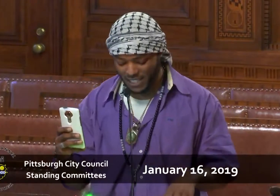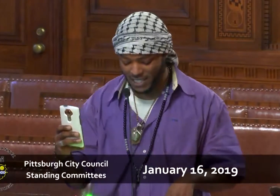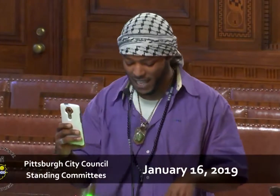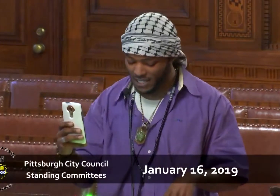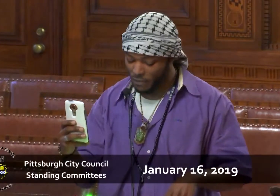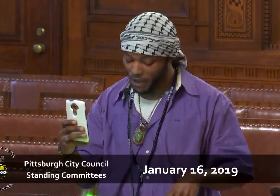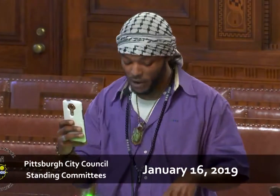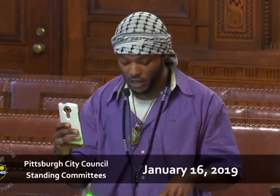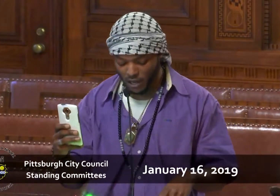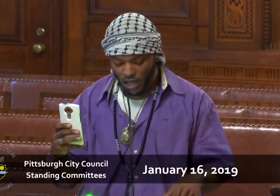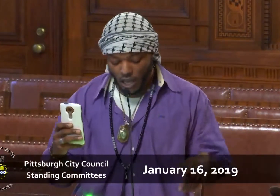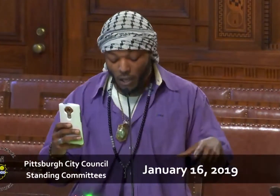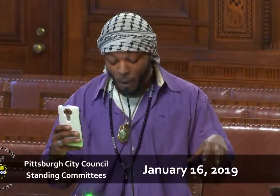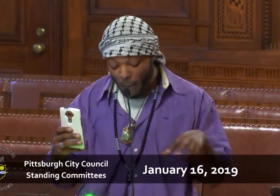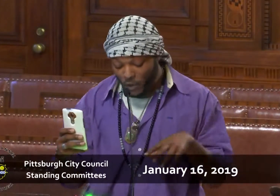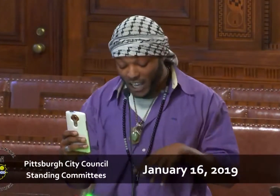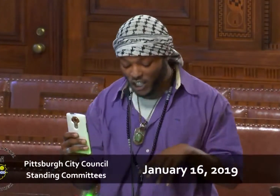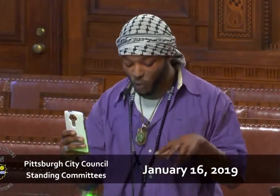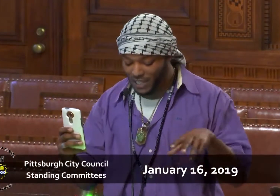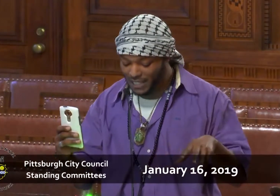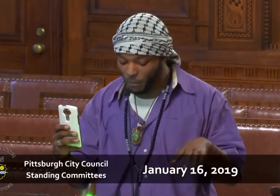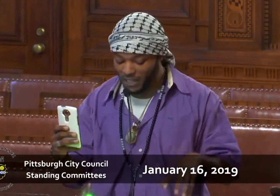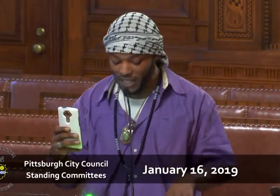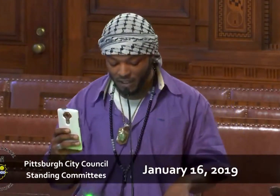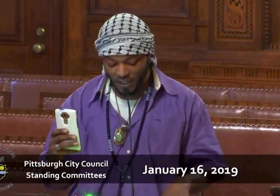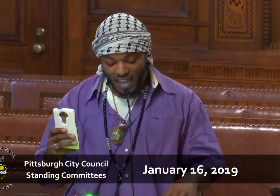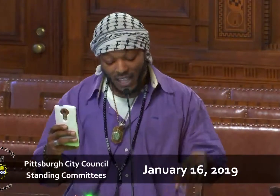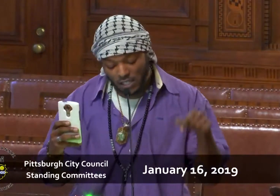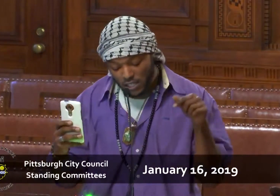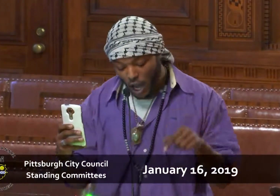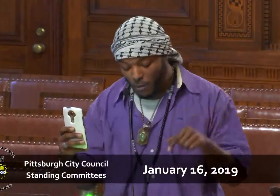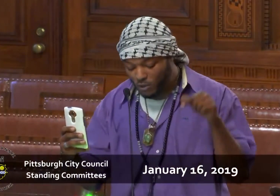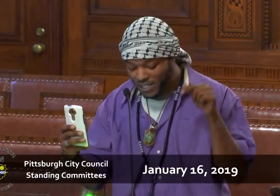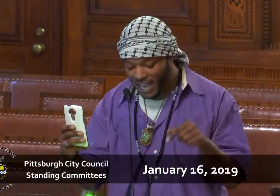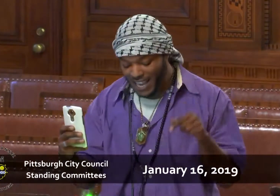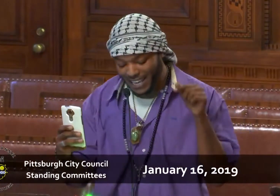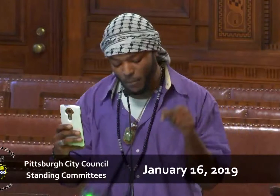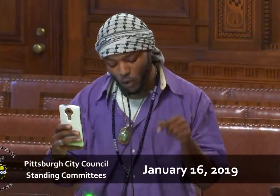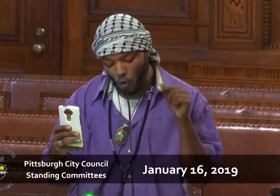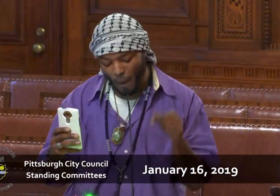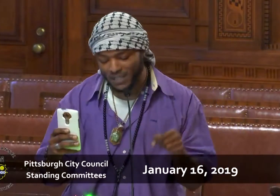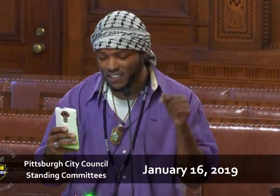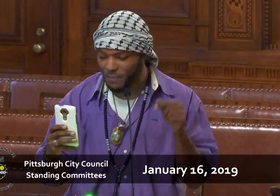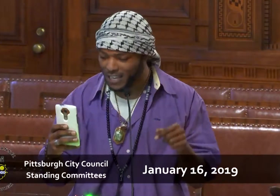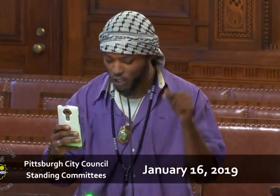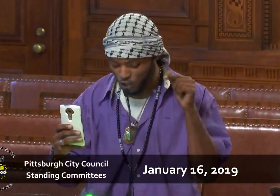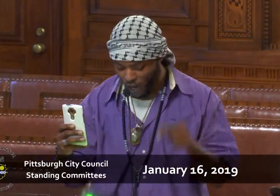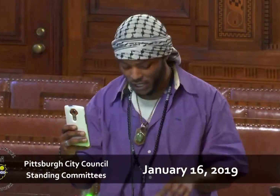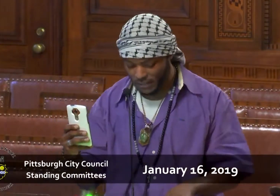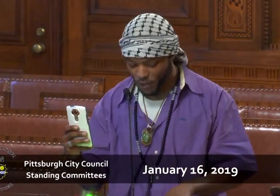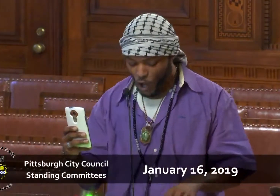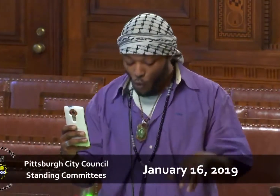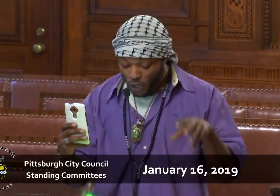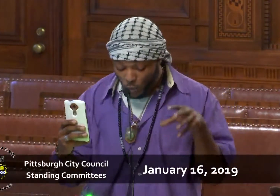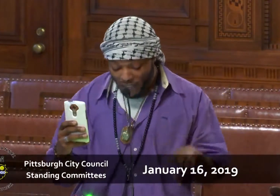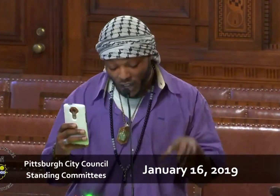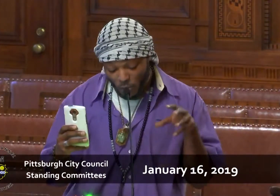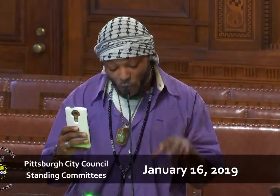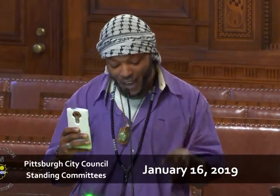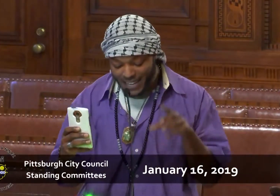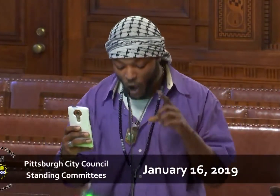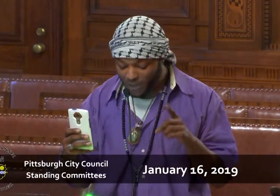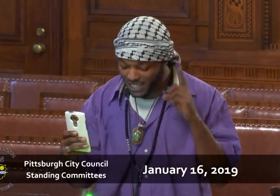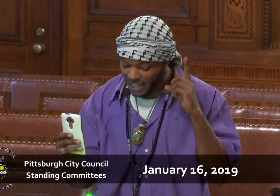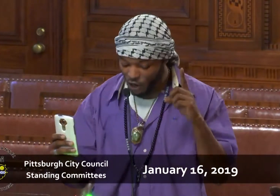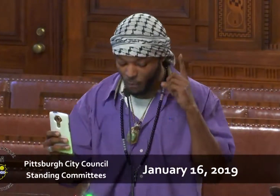tail-light vision sets of America, the population were led to believe that Saddam Hussein had chemical weapons of mass destruction, which we have